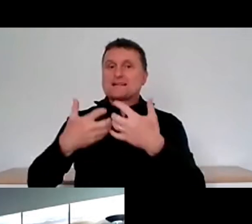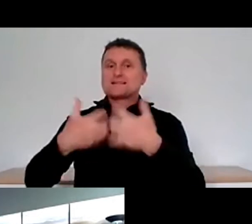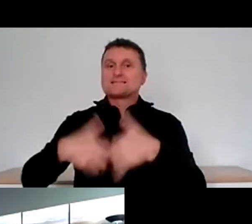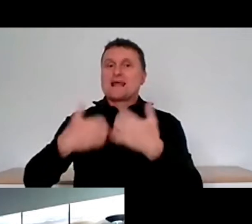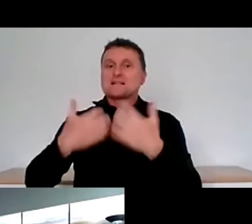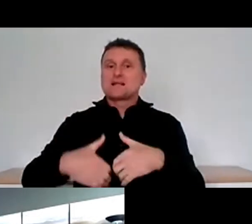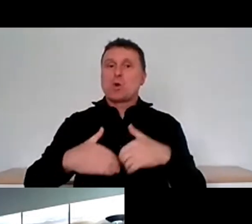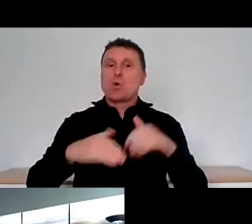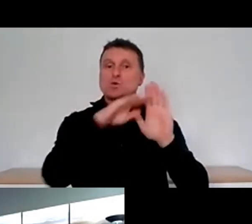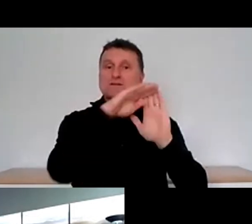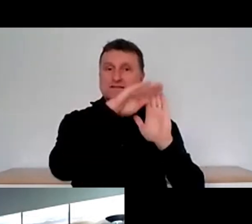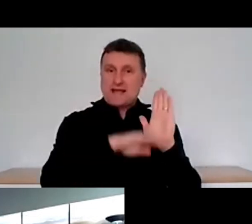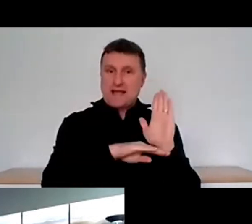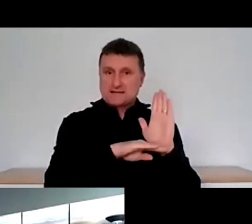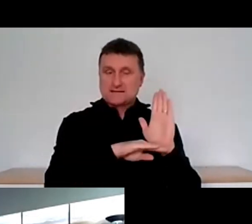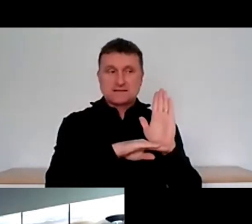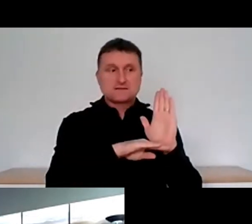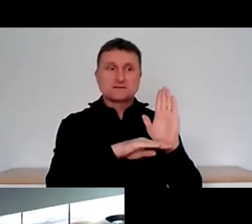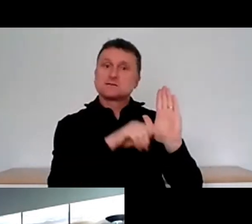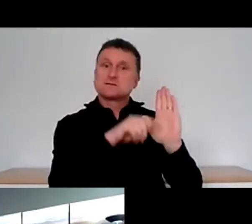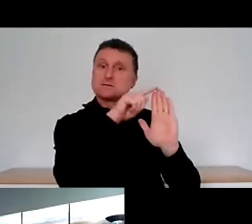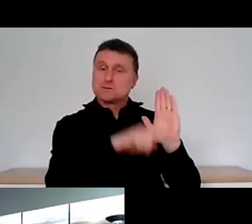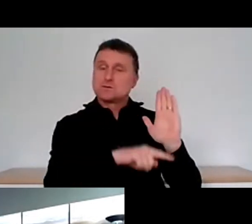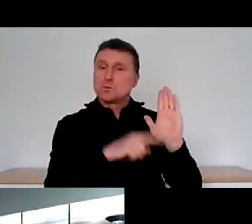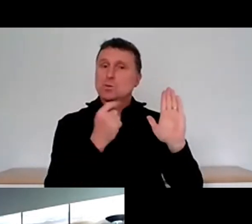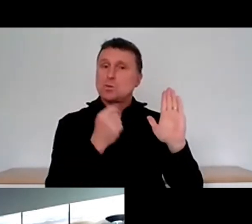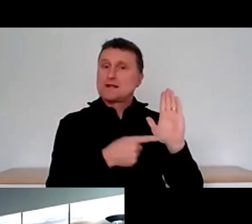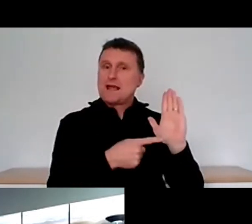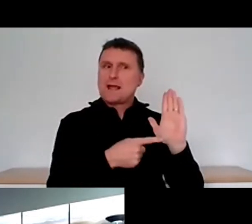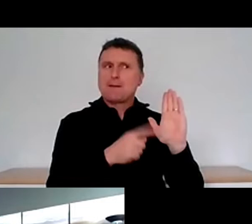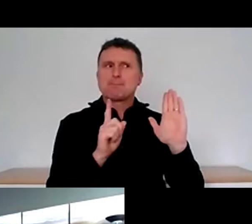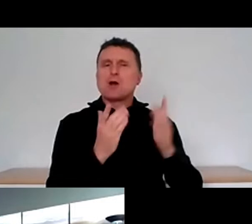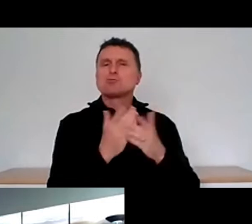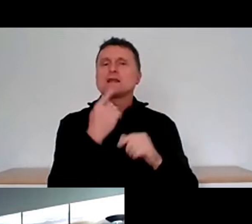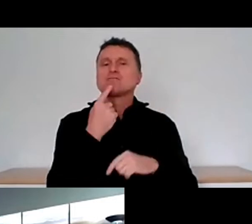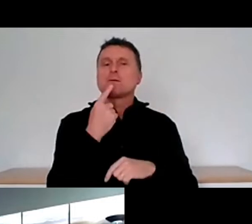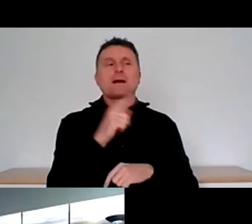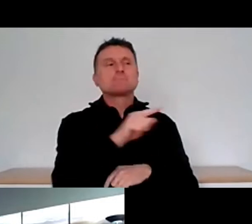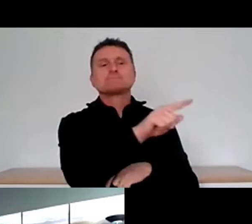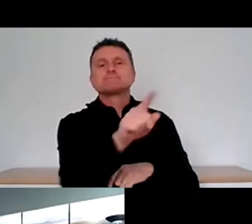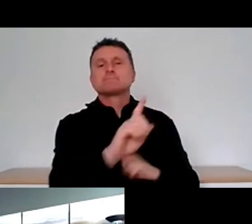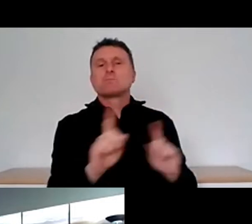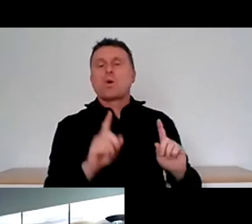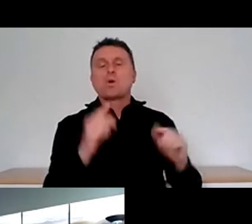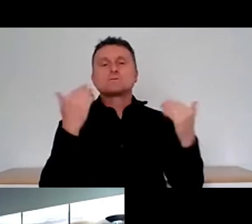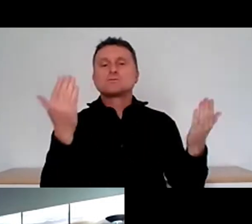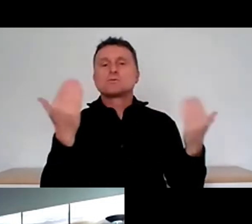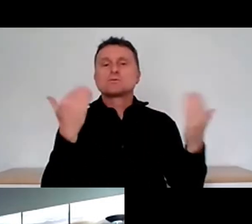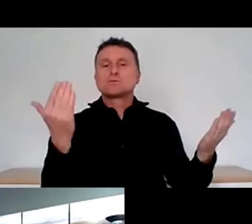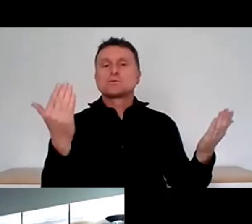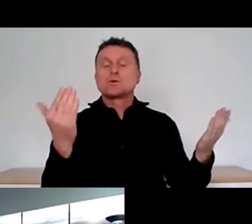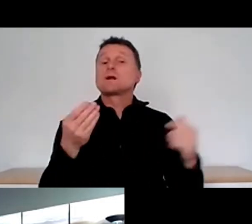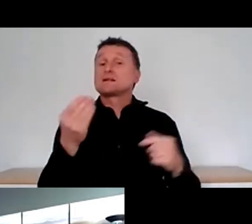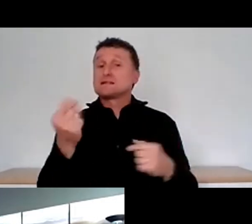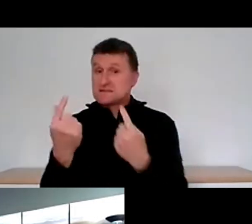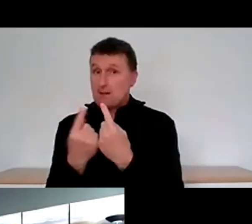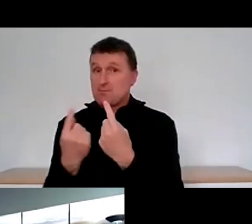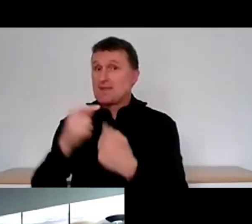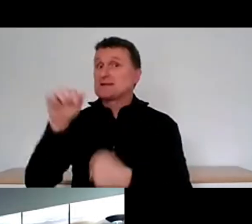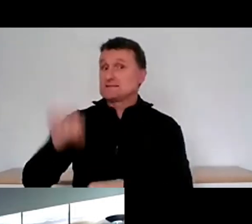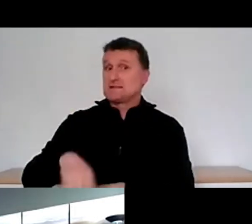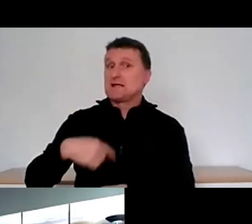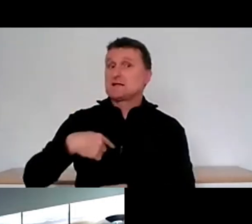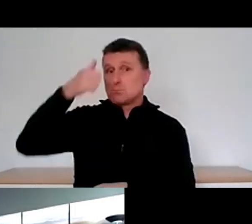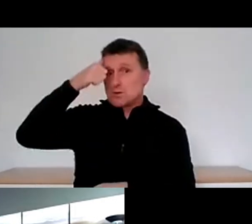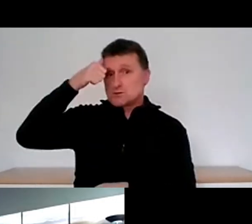deep and all this kind of thing. But a lot of that we don't really know. And so the things that we know of and we're pretty sure about already, we can